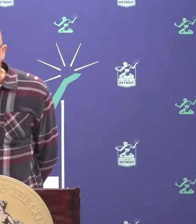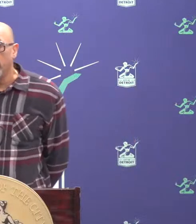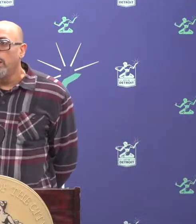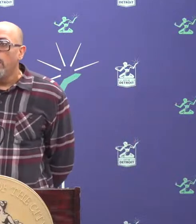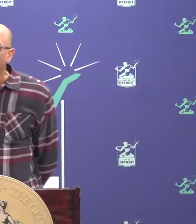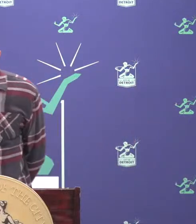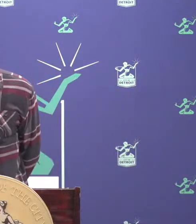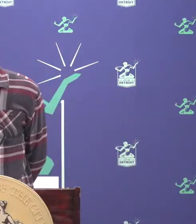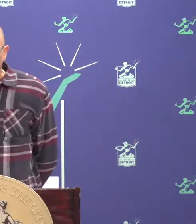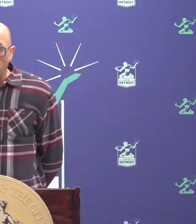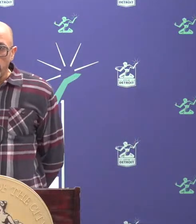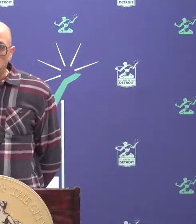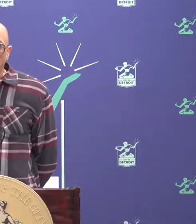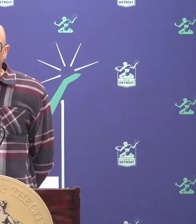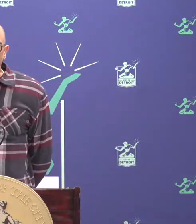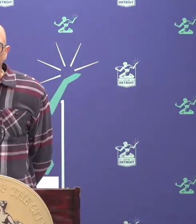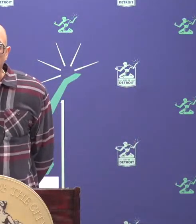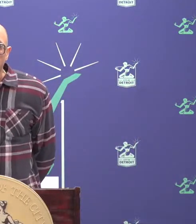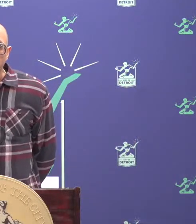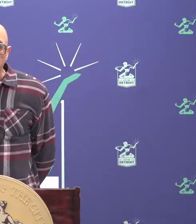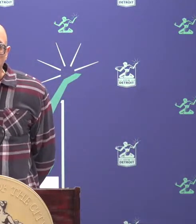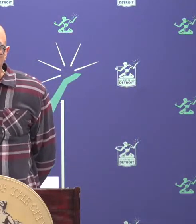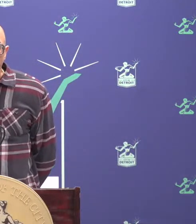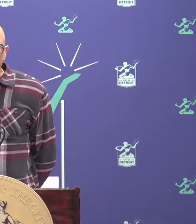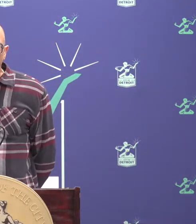Podium check. Podium mic check.